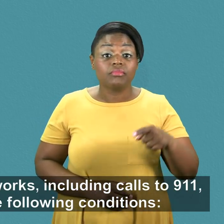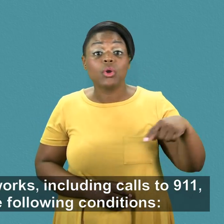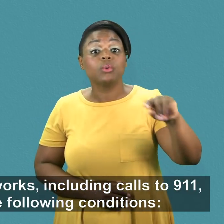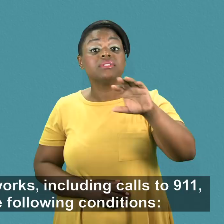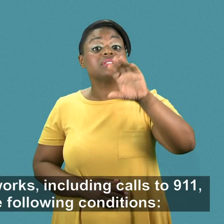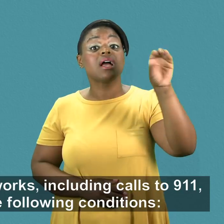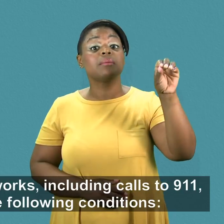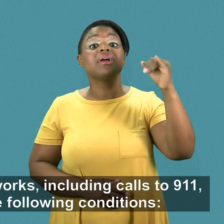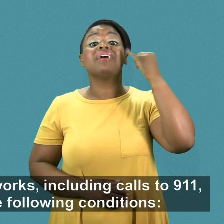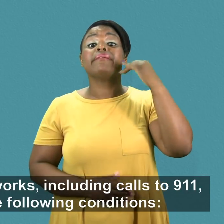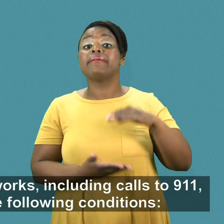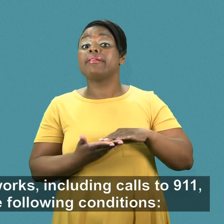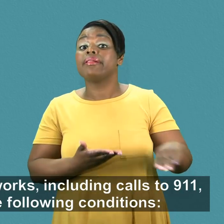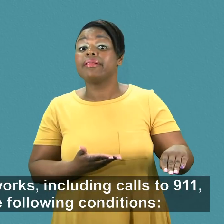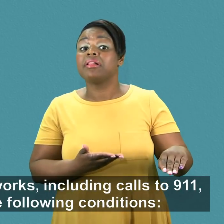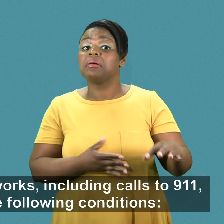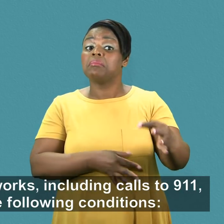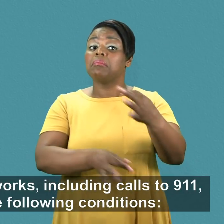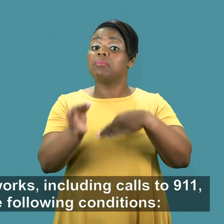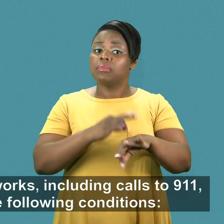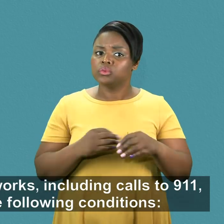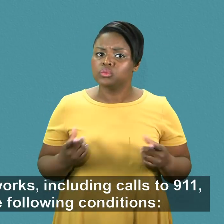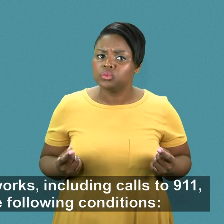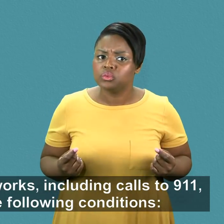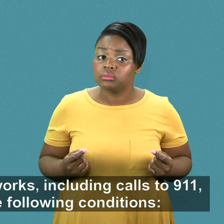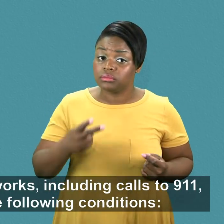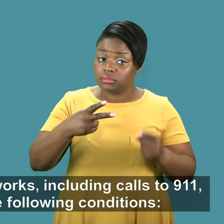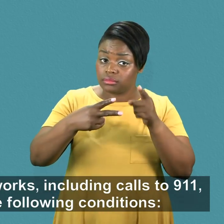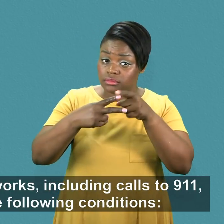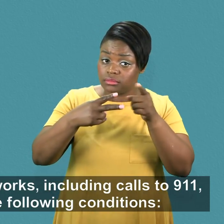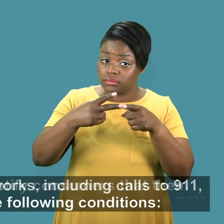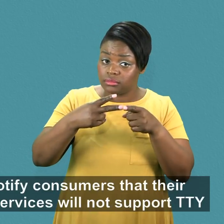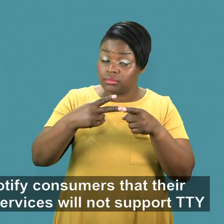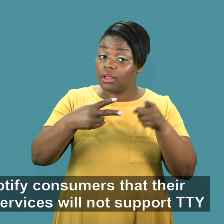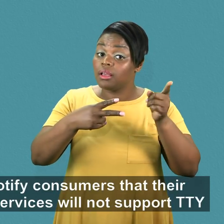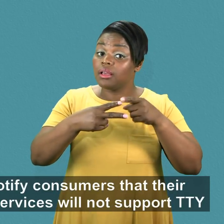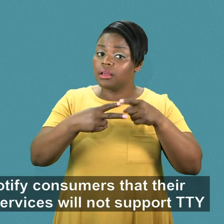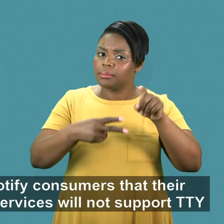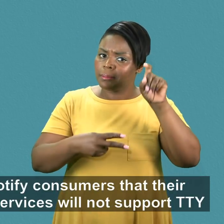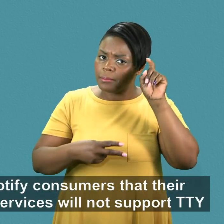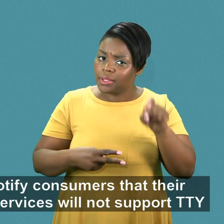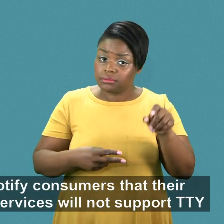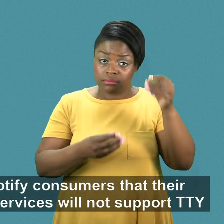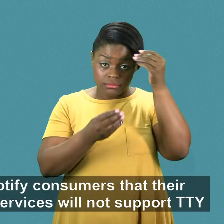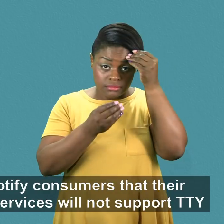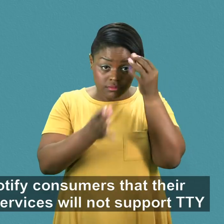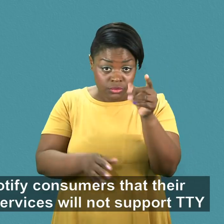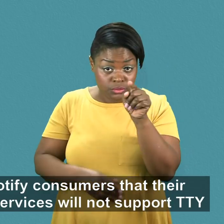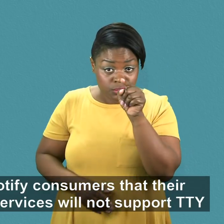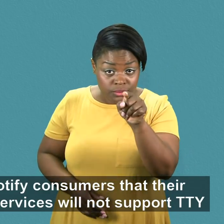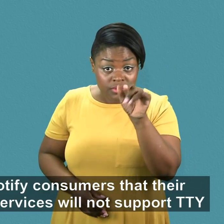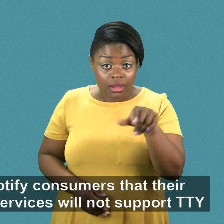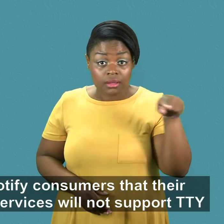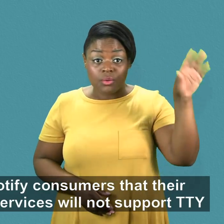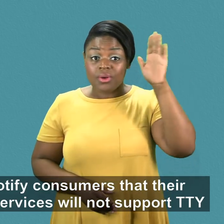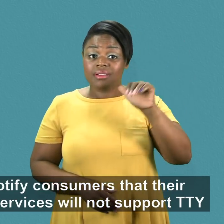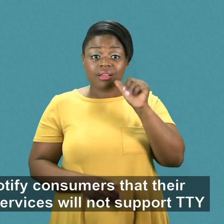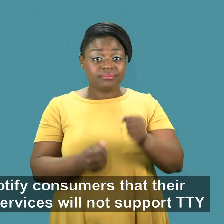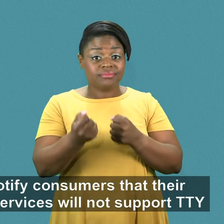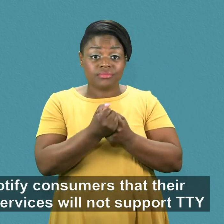911 Subject to the following conditions Carriers must notify consumers that their IP-based wireless